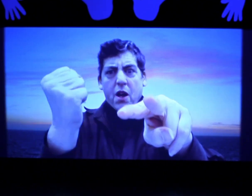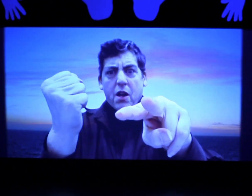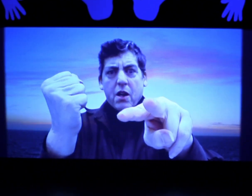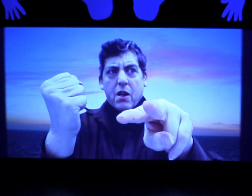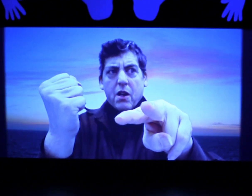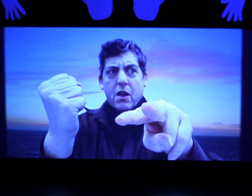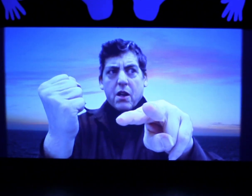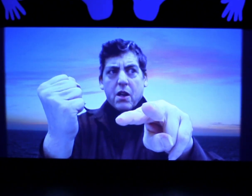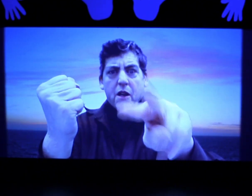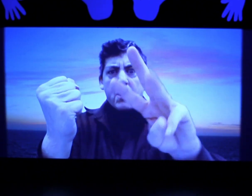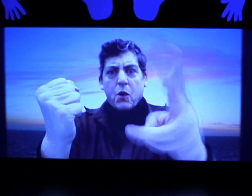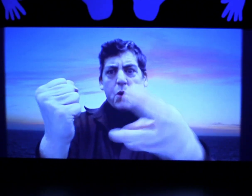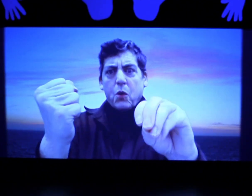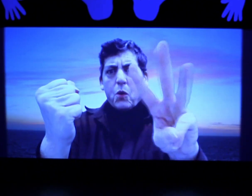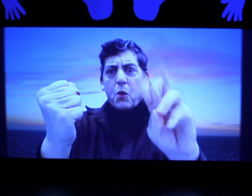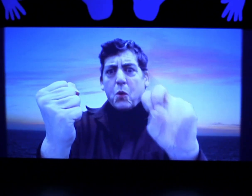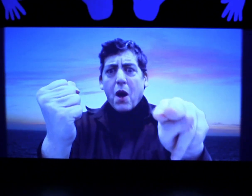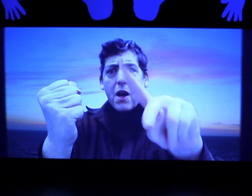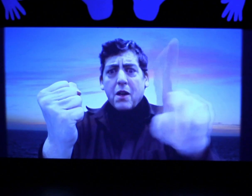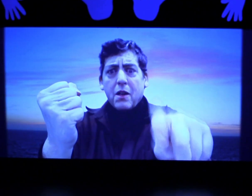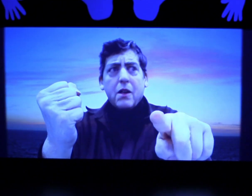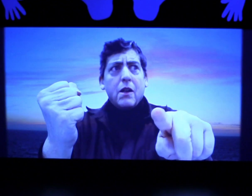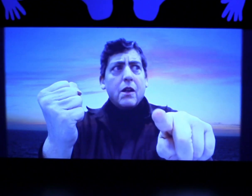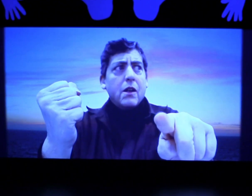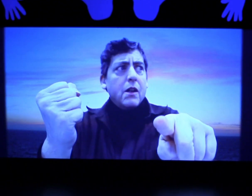Go on. Who won?